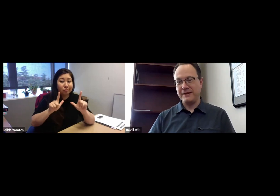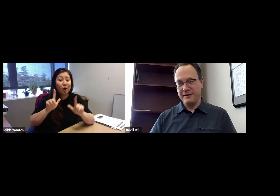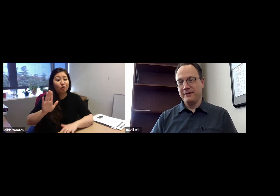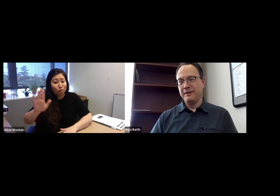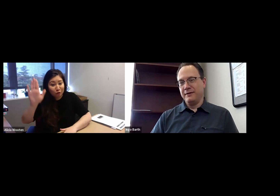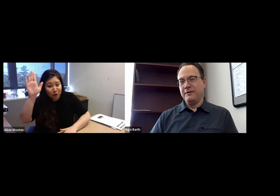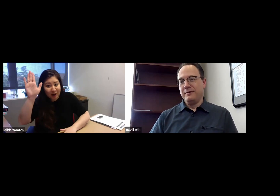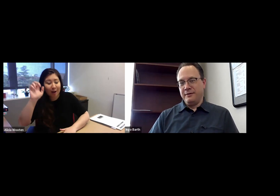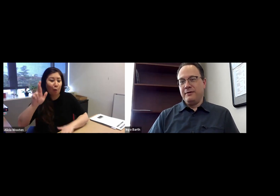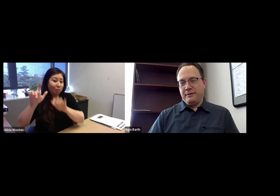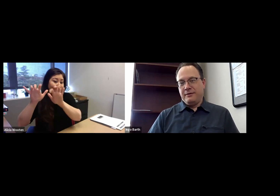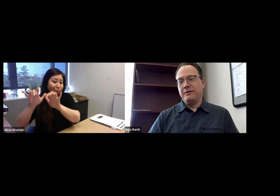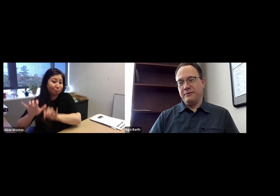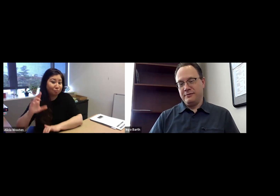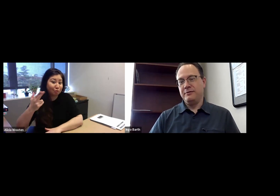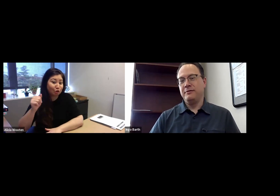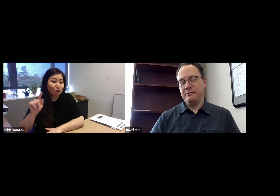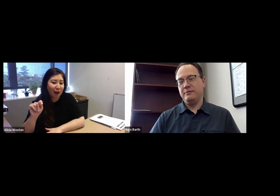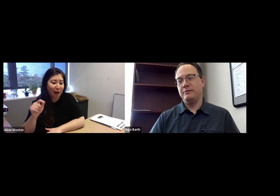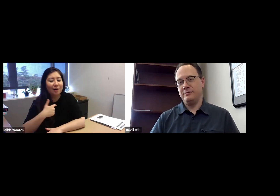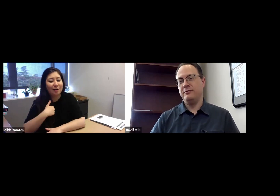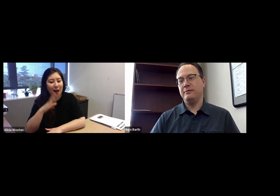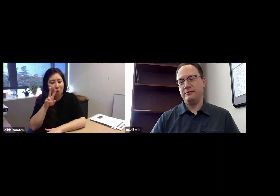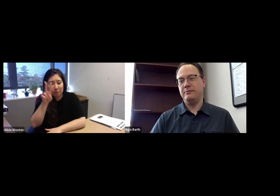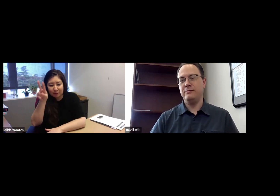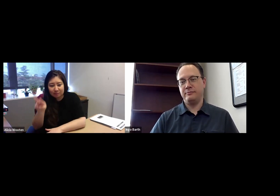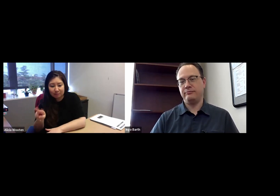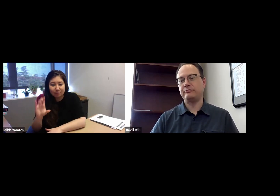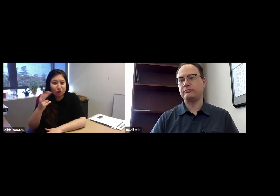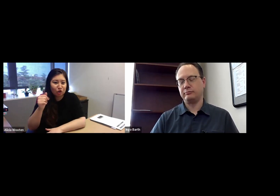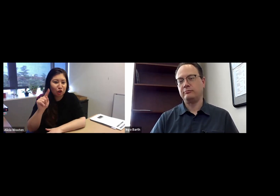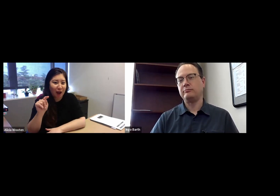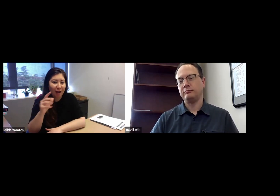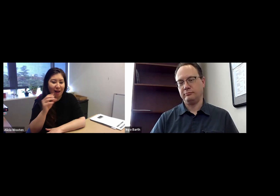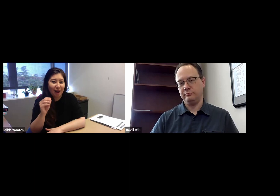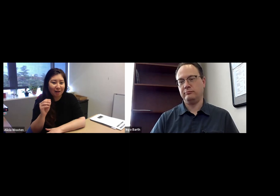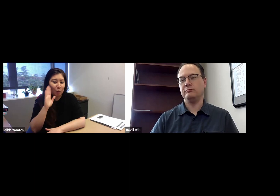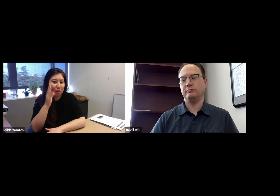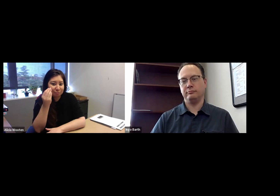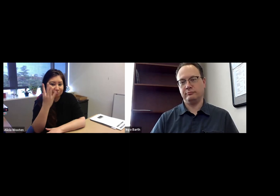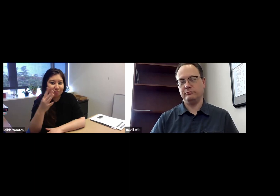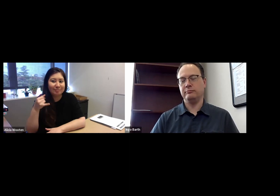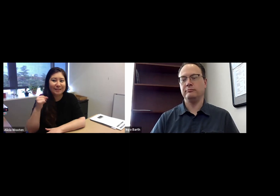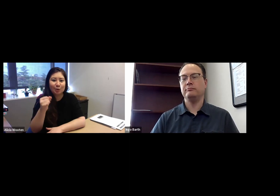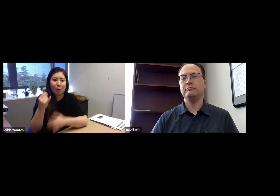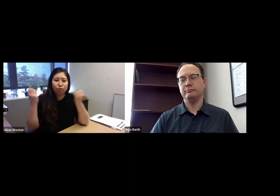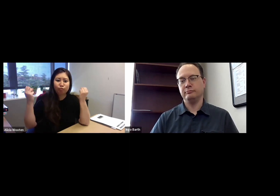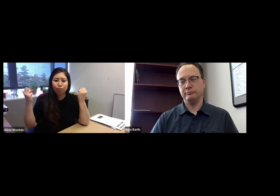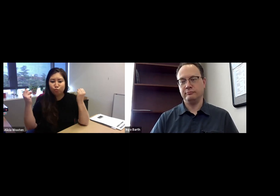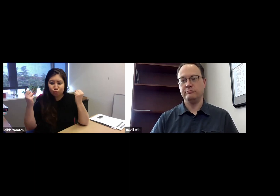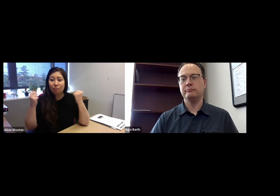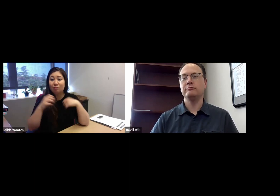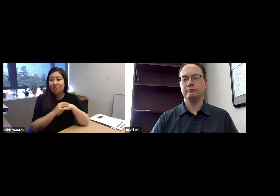discussion, please either come on camera or raise your hand or type in the chat. I will be monitoring the chat as we